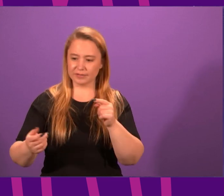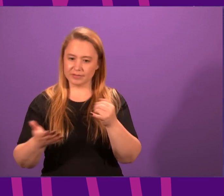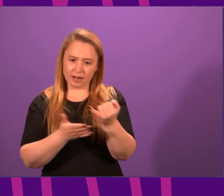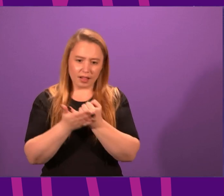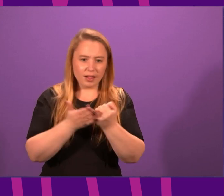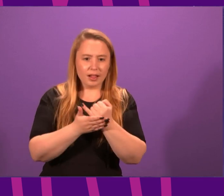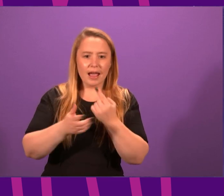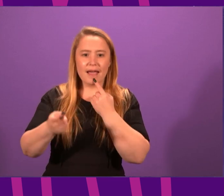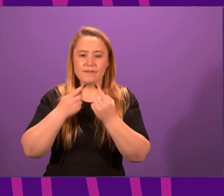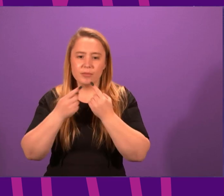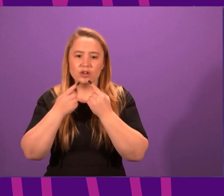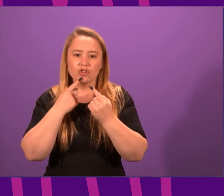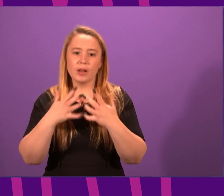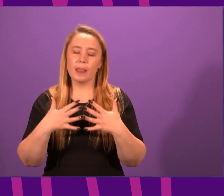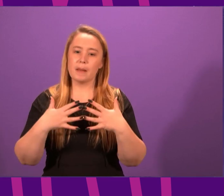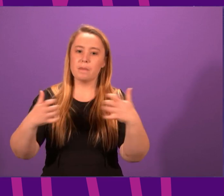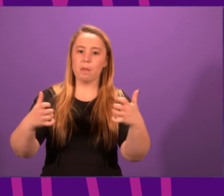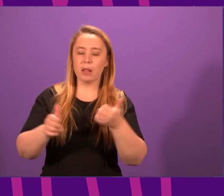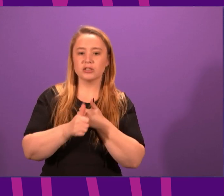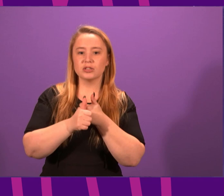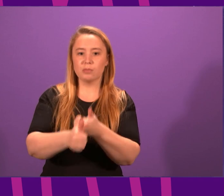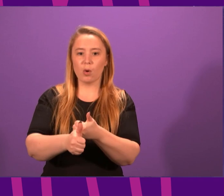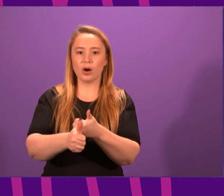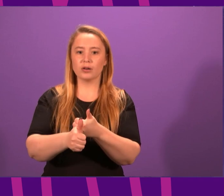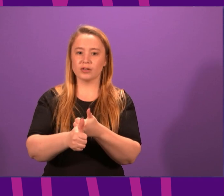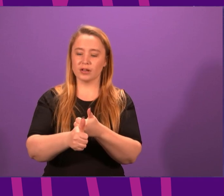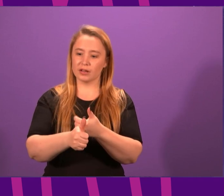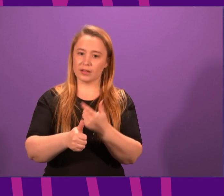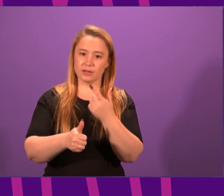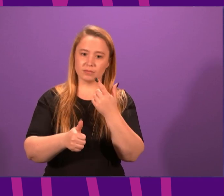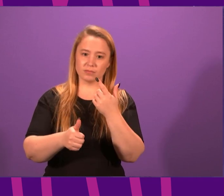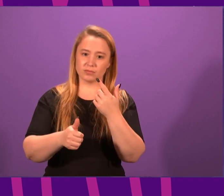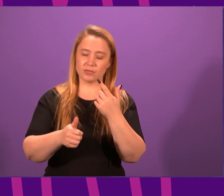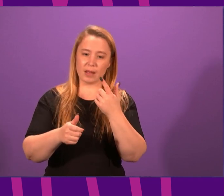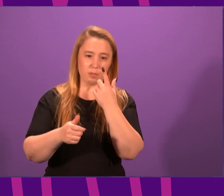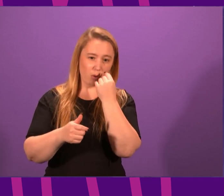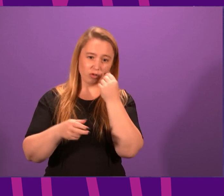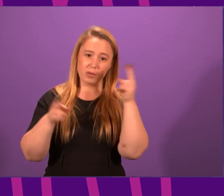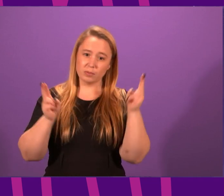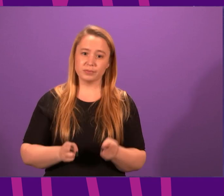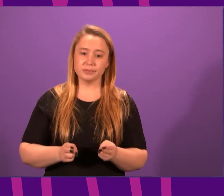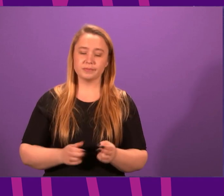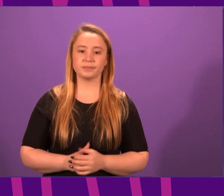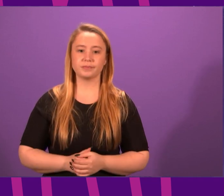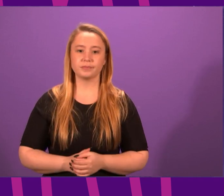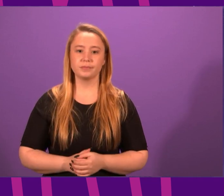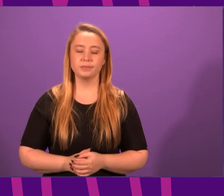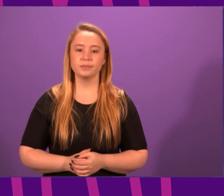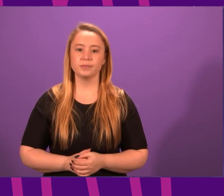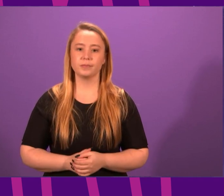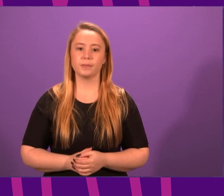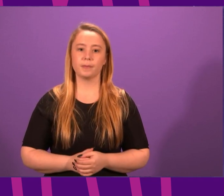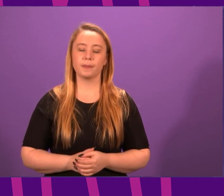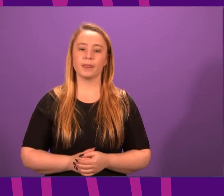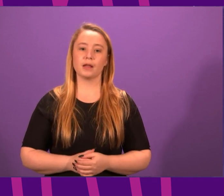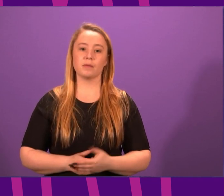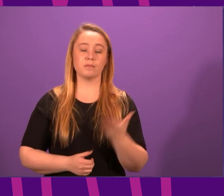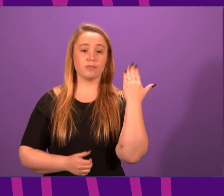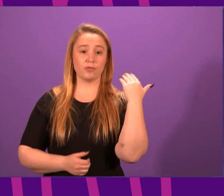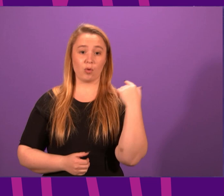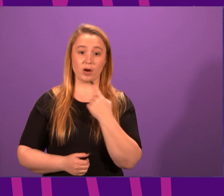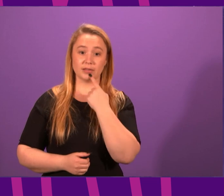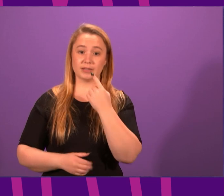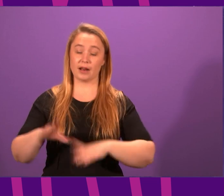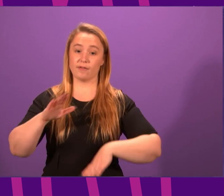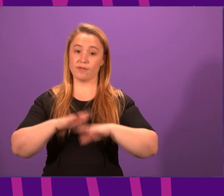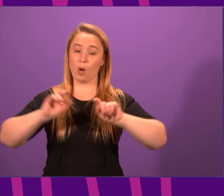risk public support and buy-in to what we are trying to do. We were told that the full lockdown was about